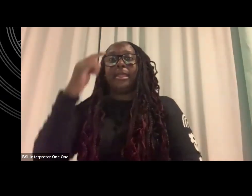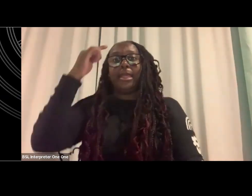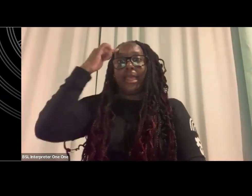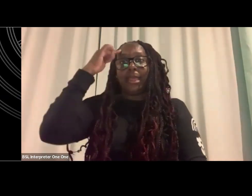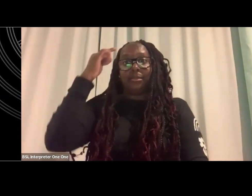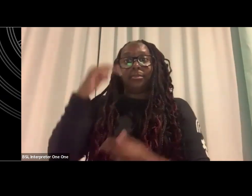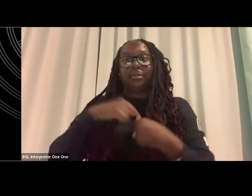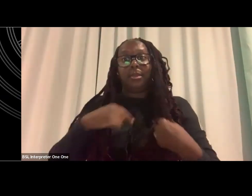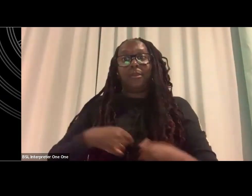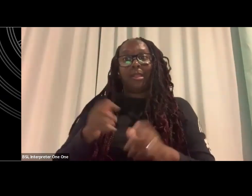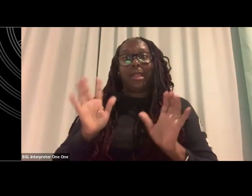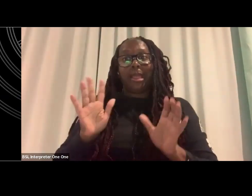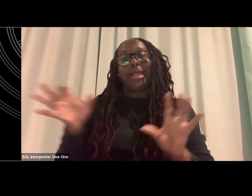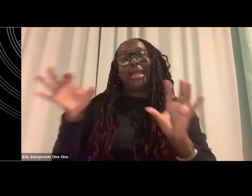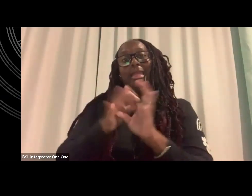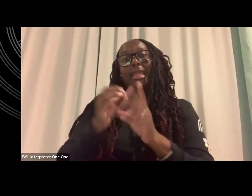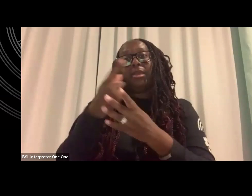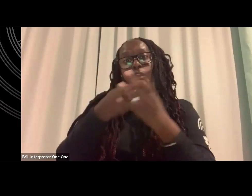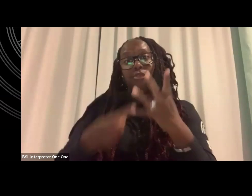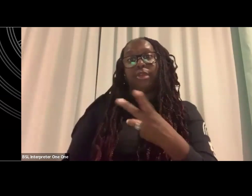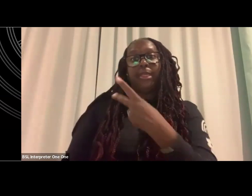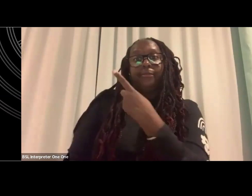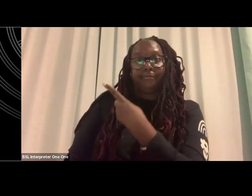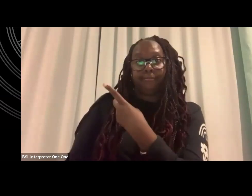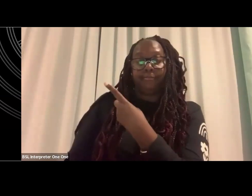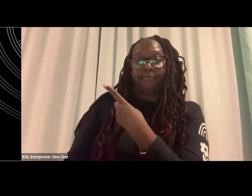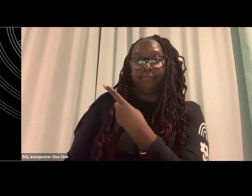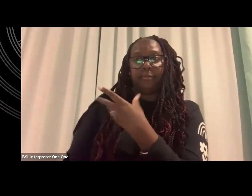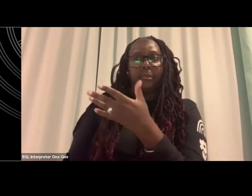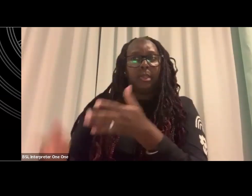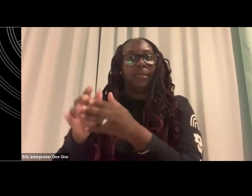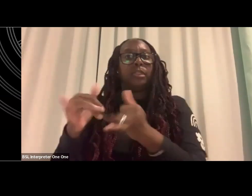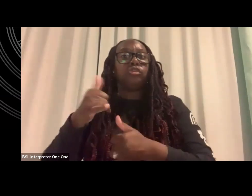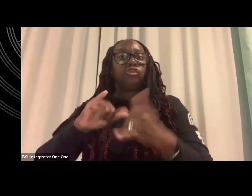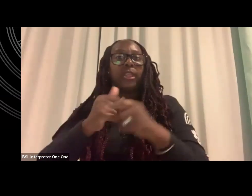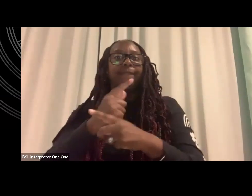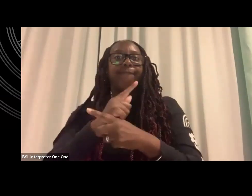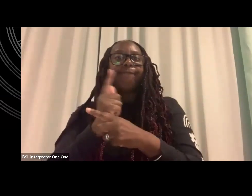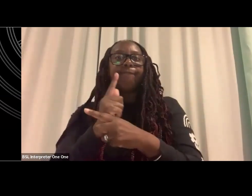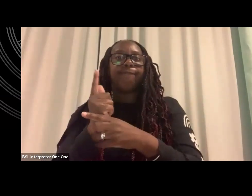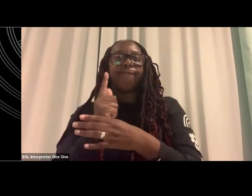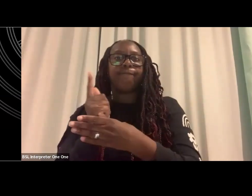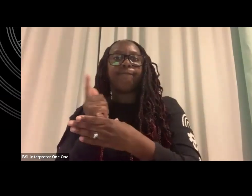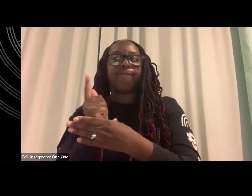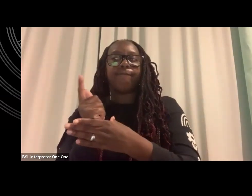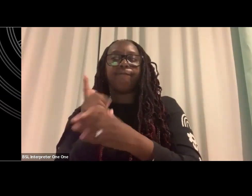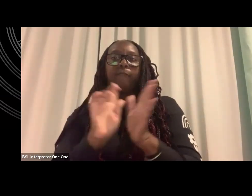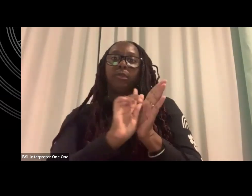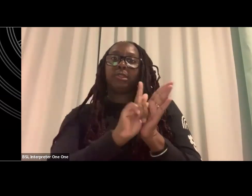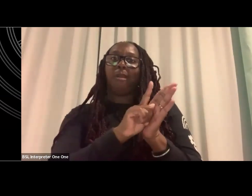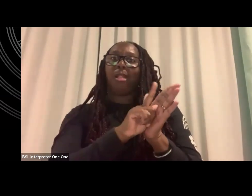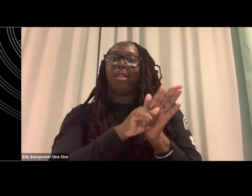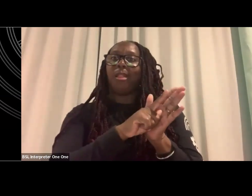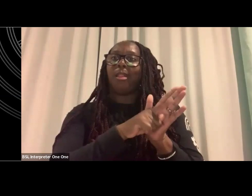heart. And the ultimate purpose is to shift the dial on the